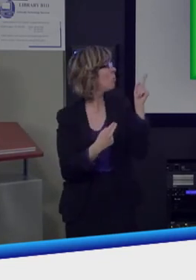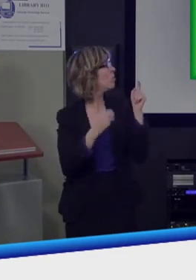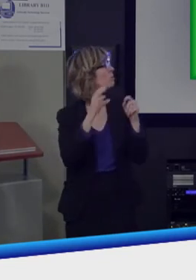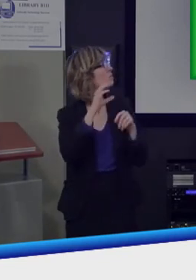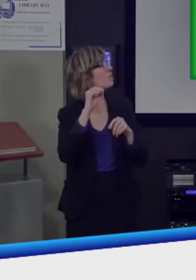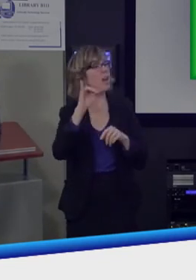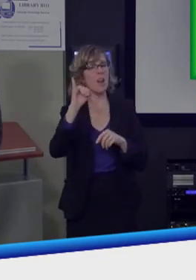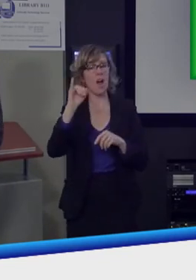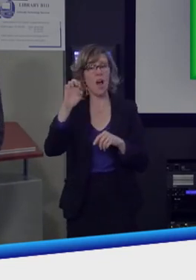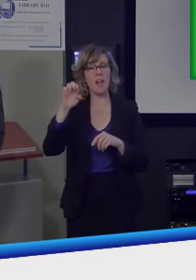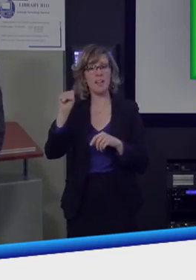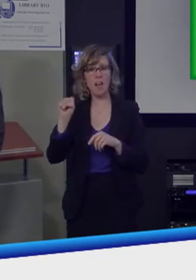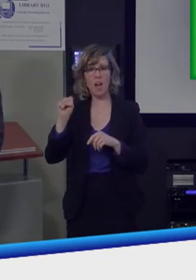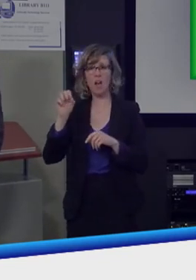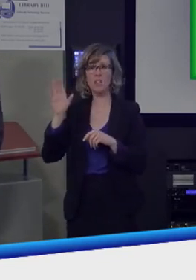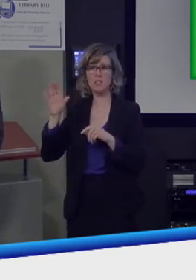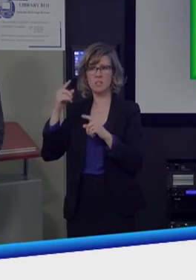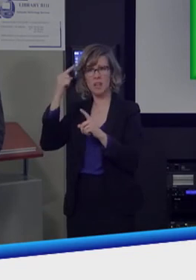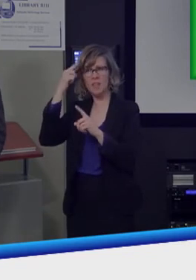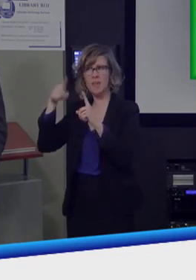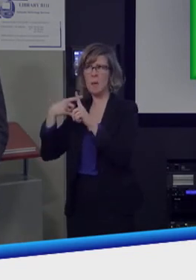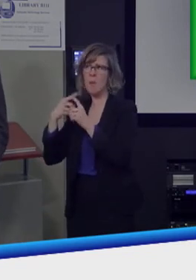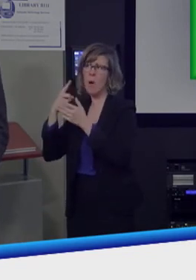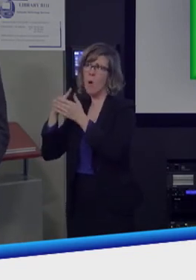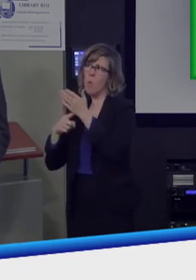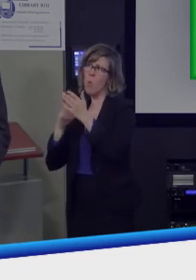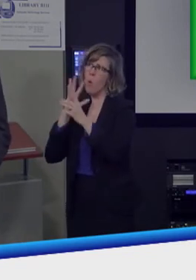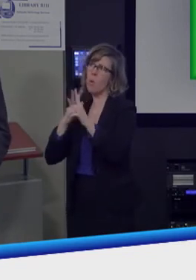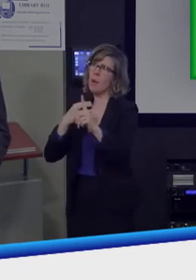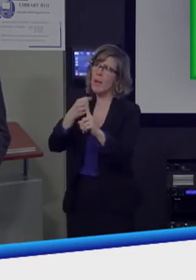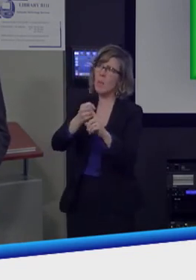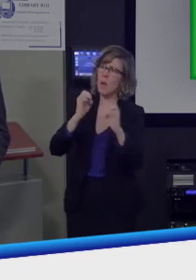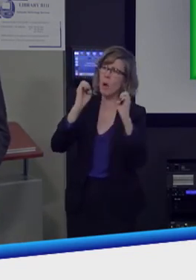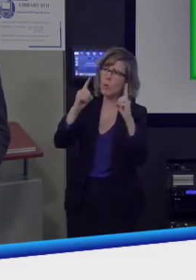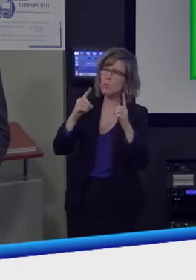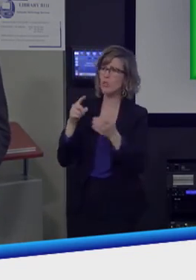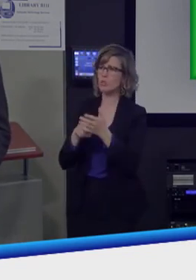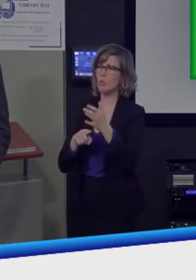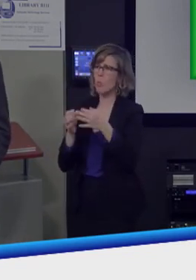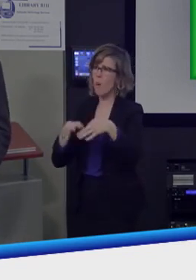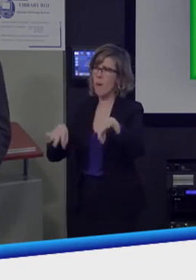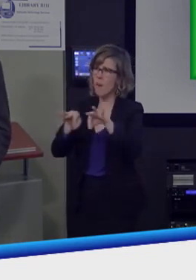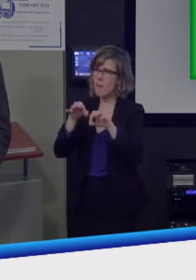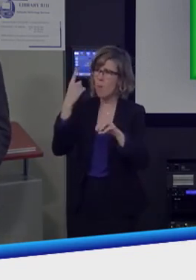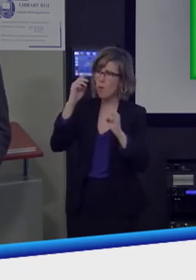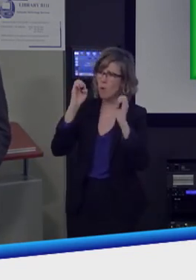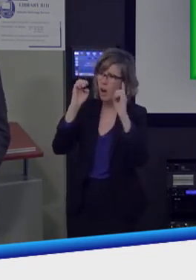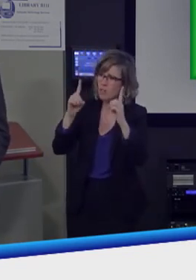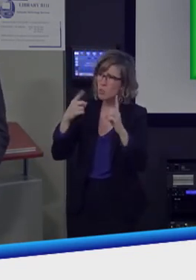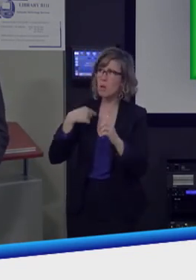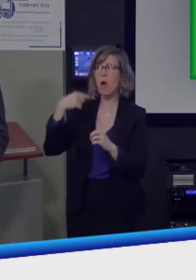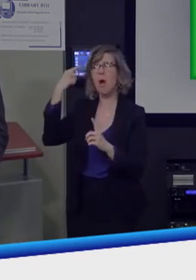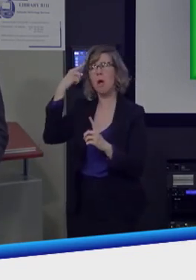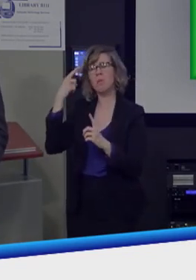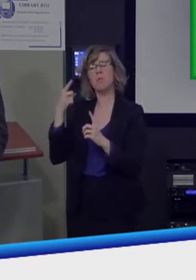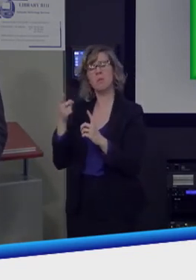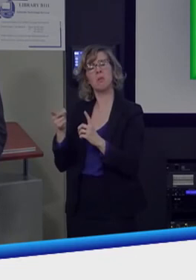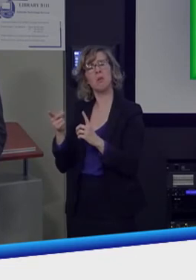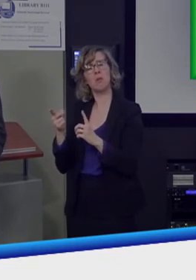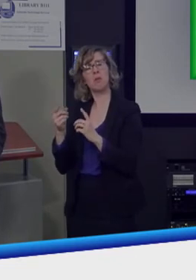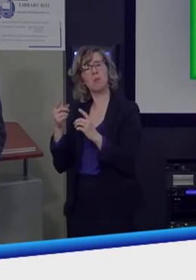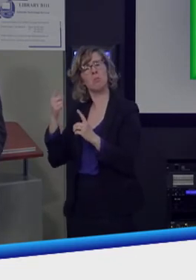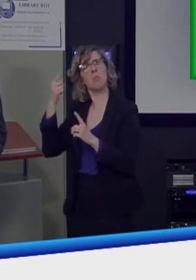on educationally impactful and educationally relevant research has some use-inspired basic research,